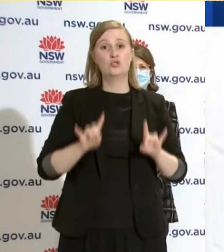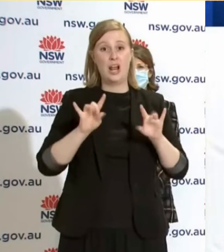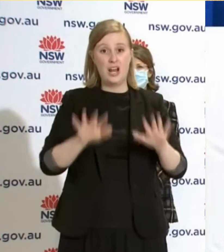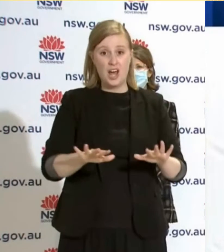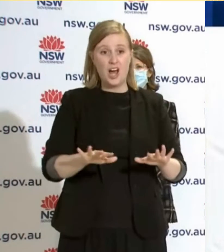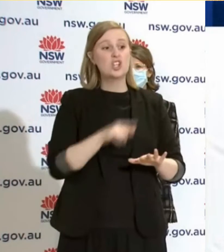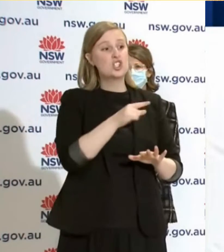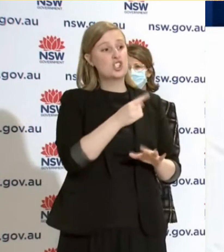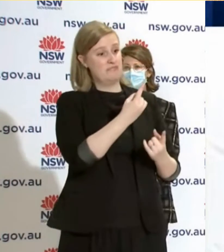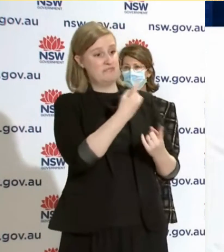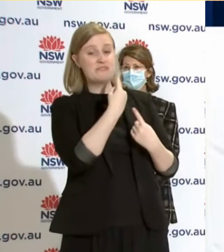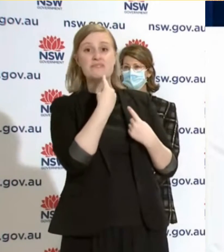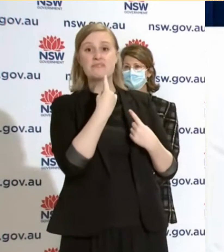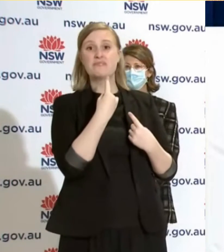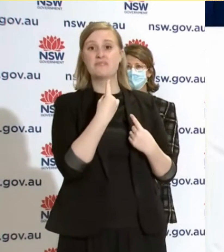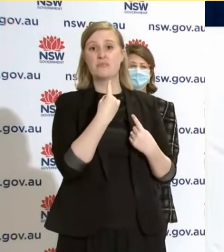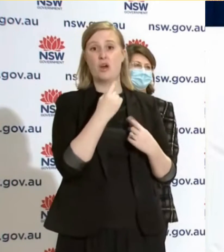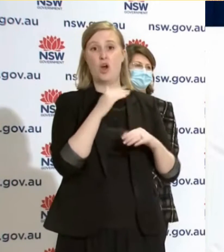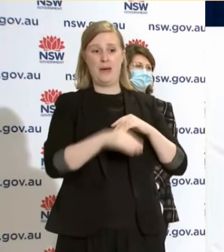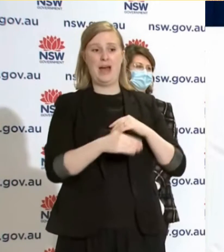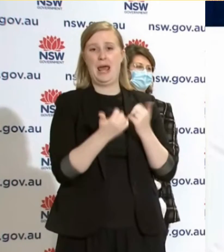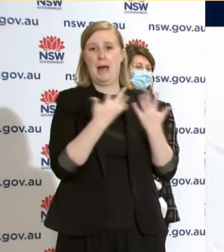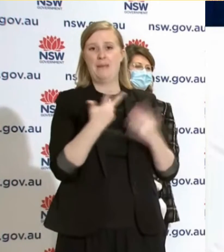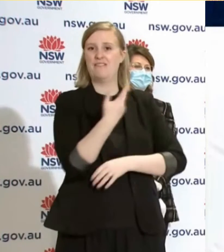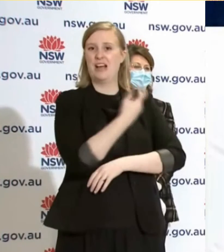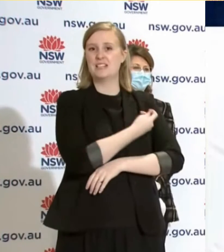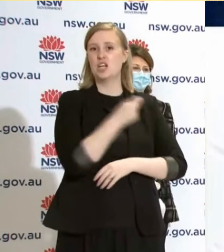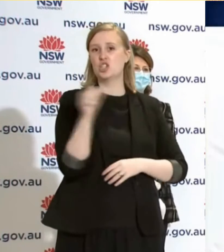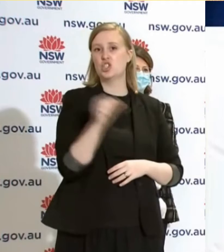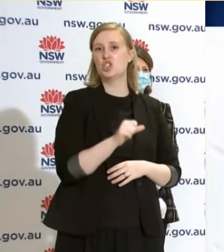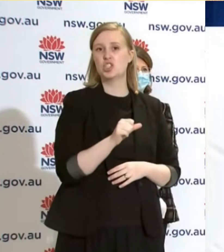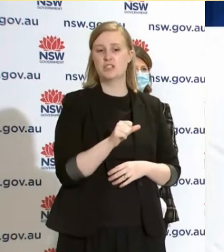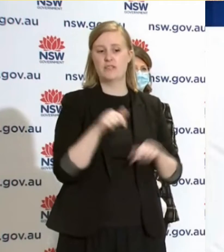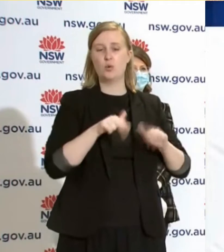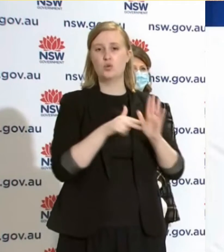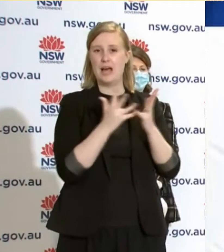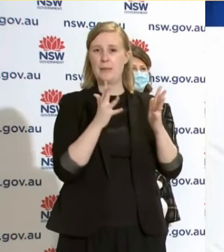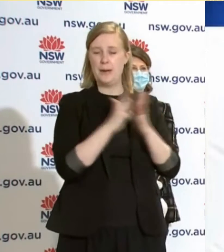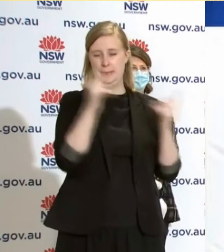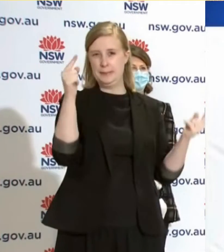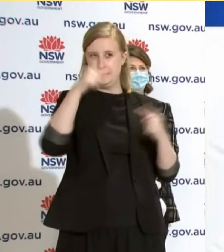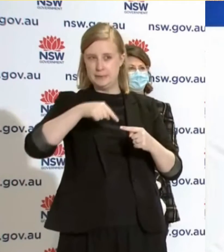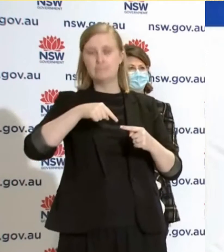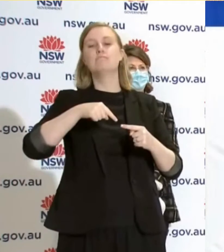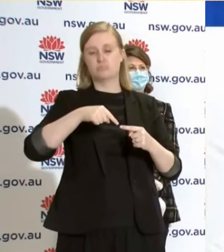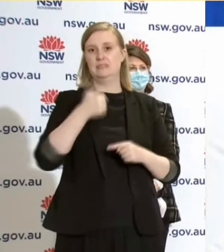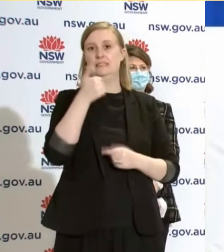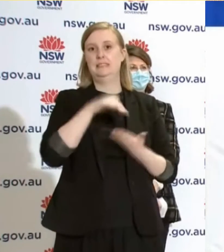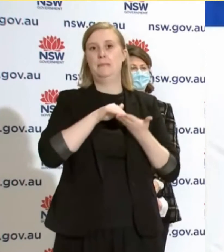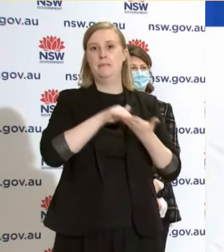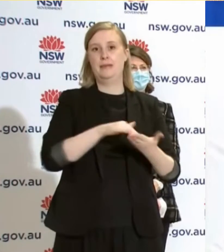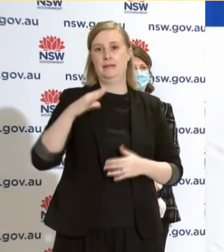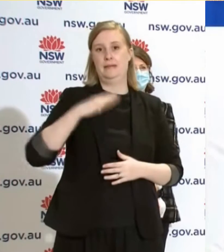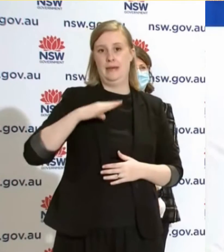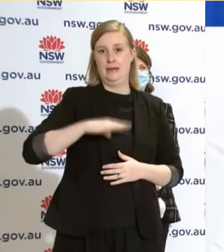double dose in the adult population, and that is why we based our 6 million target on, to say that once we get to that number, we can at least